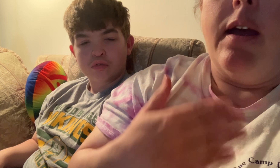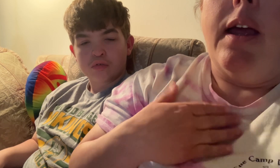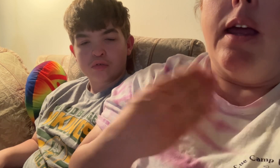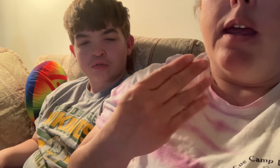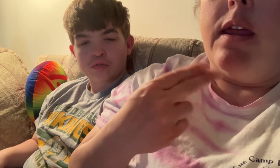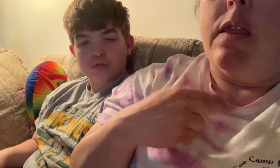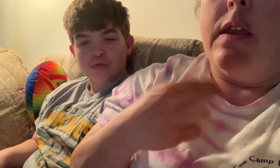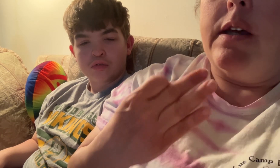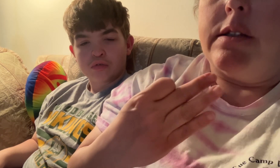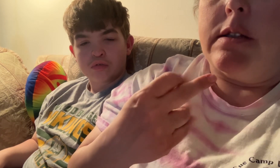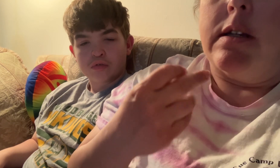In this